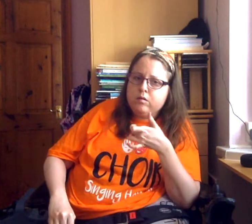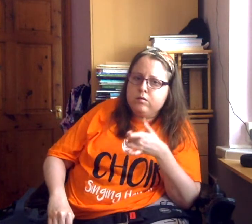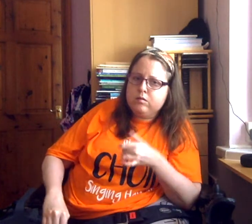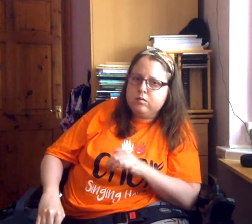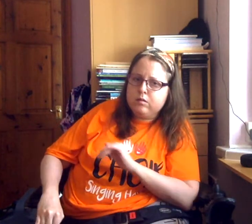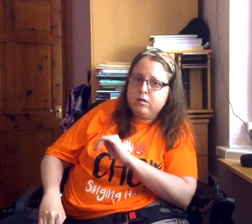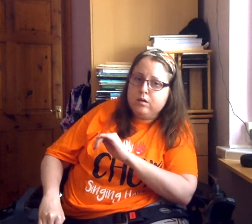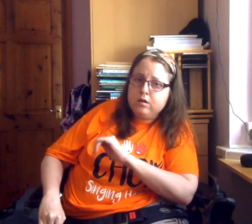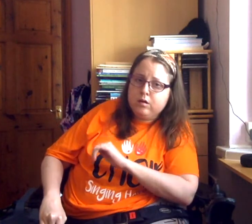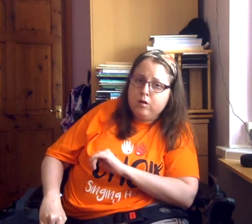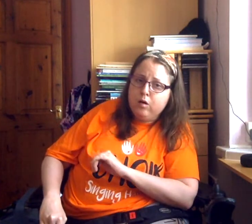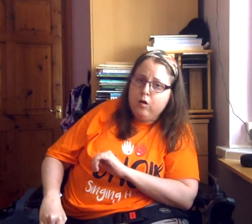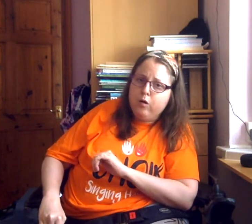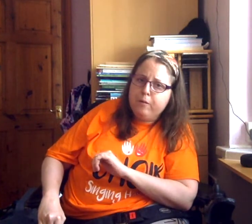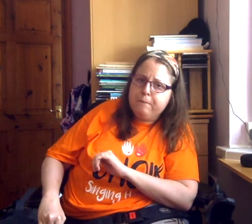feels like home.